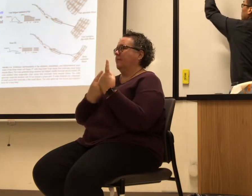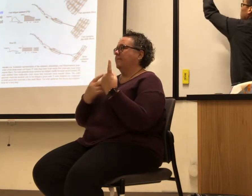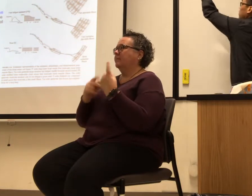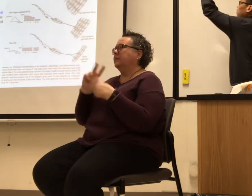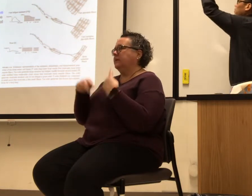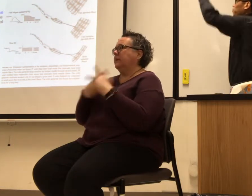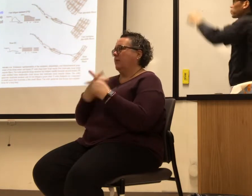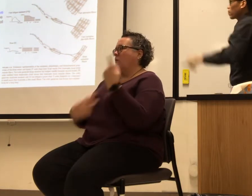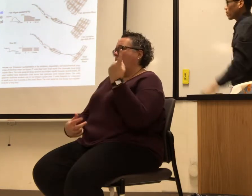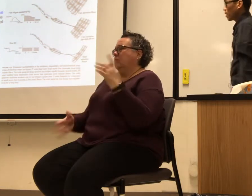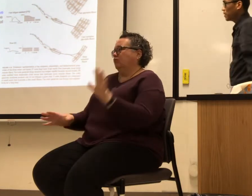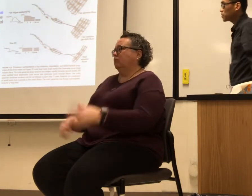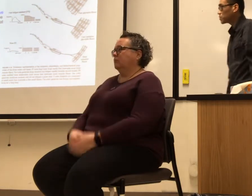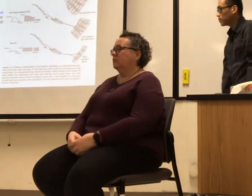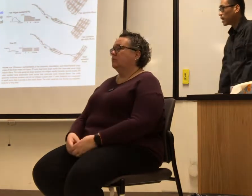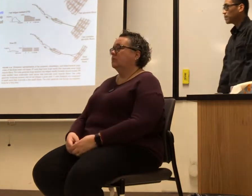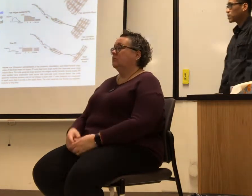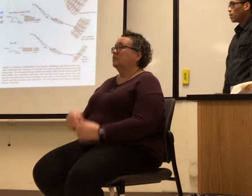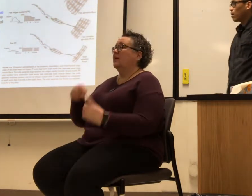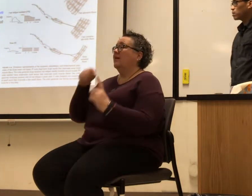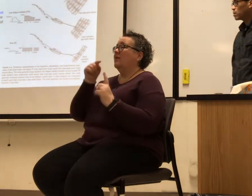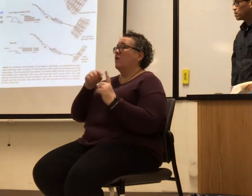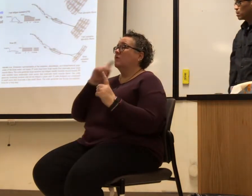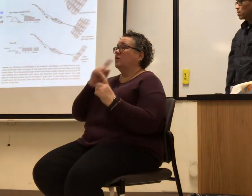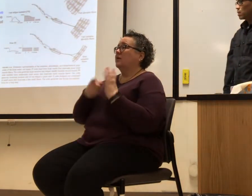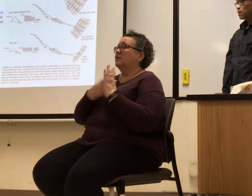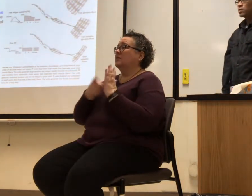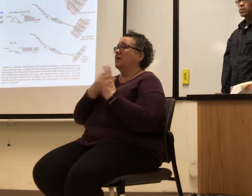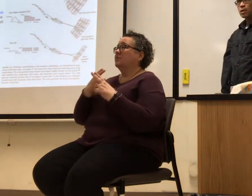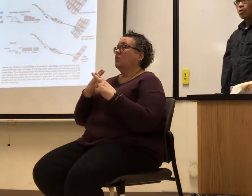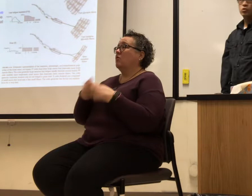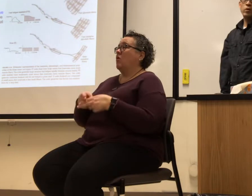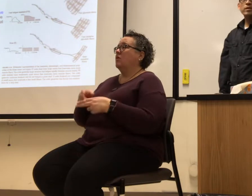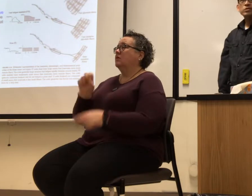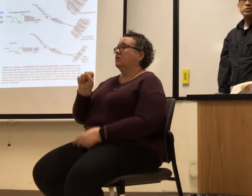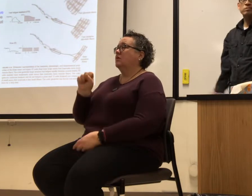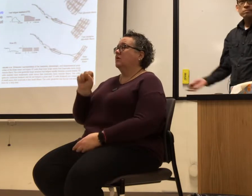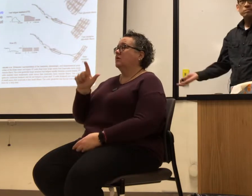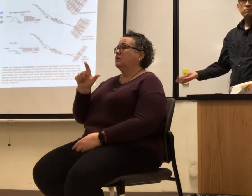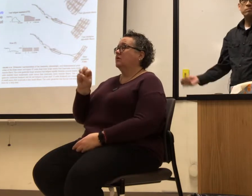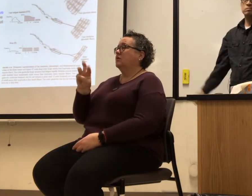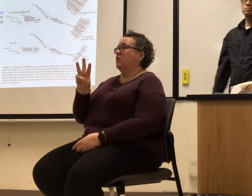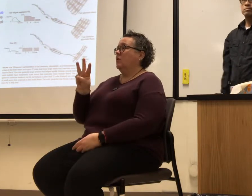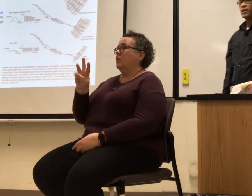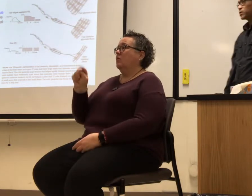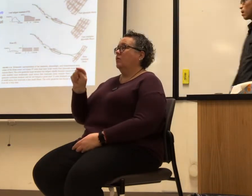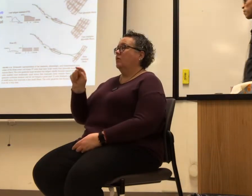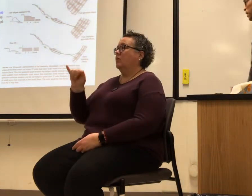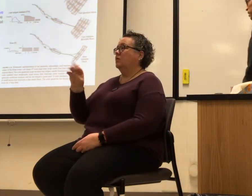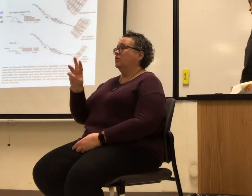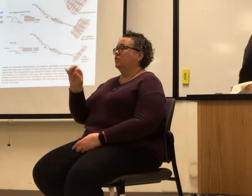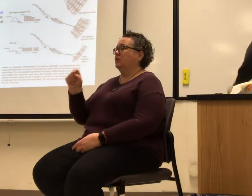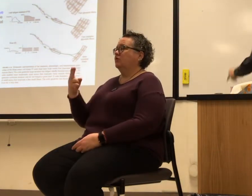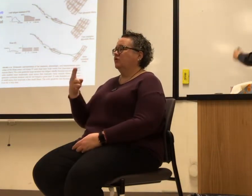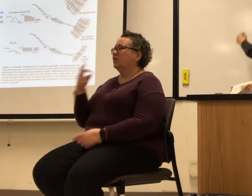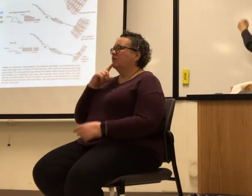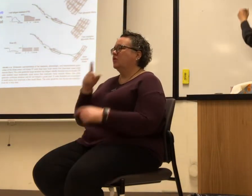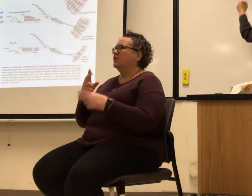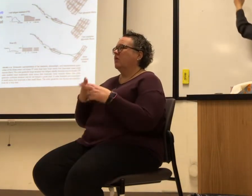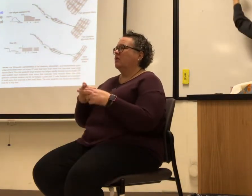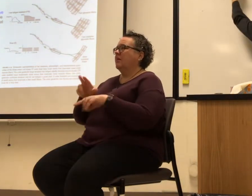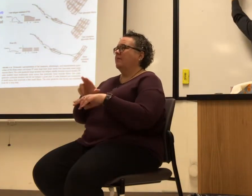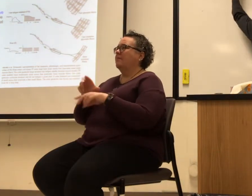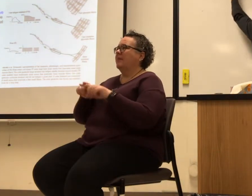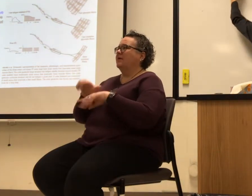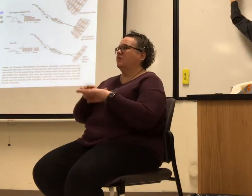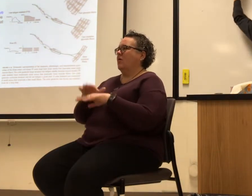type 1. These are sometimes called slow twitch. They just call them based upon the twitch